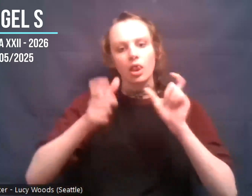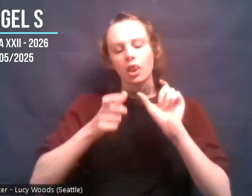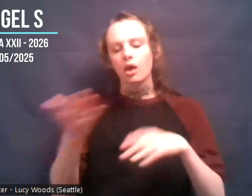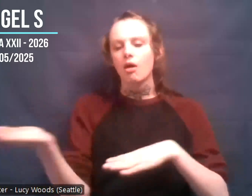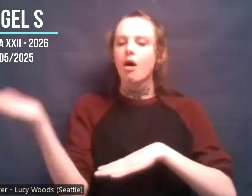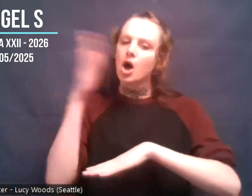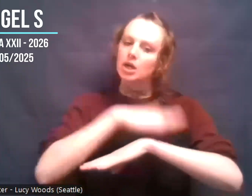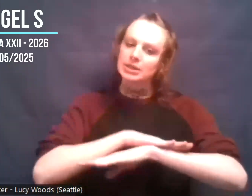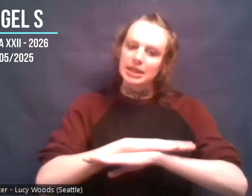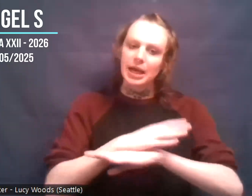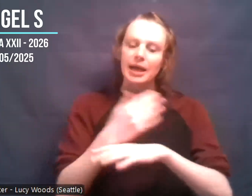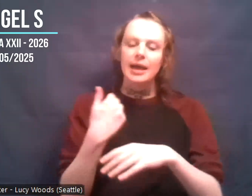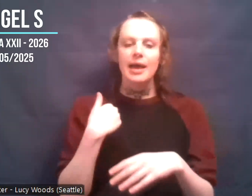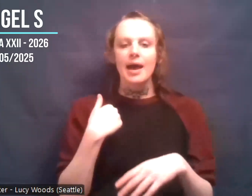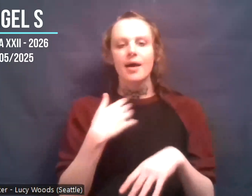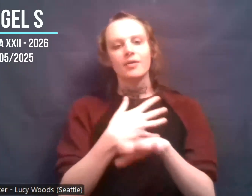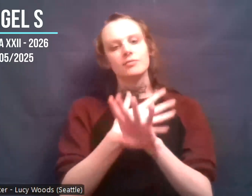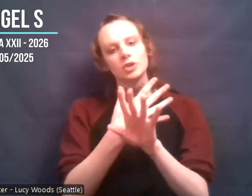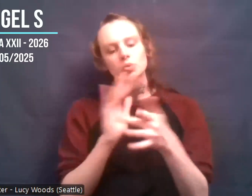behavior.